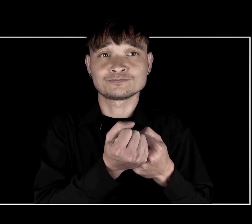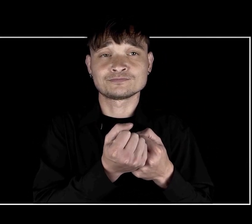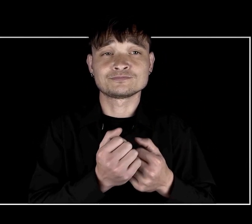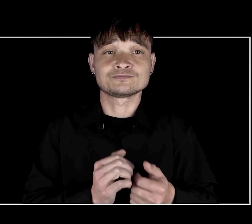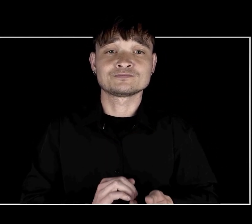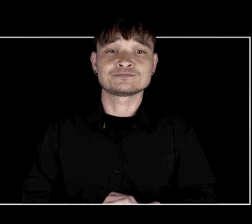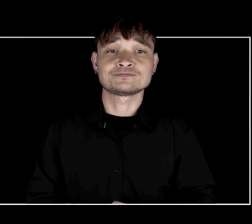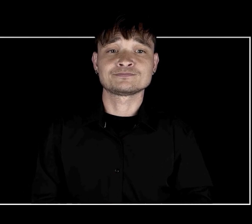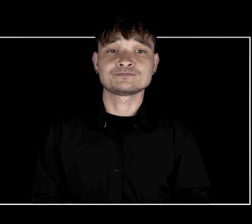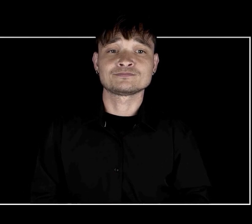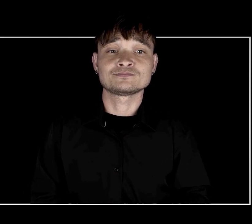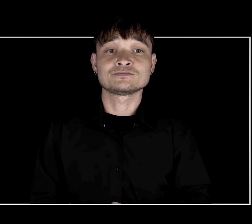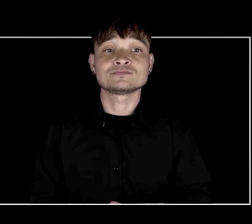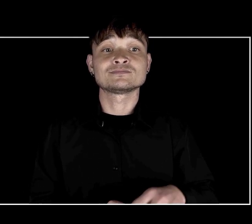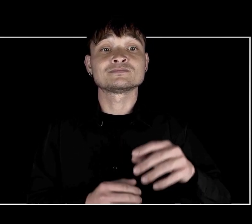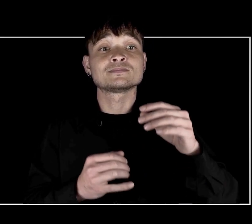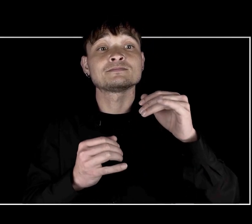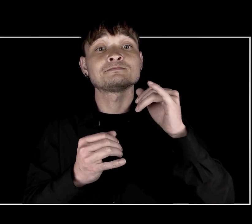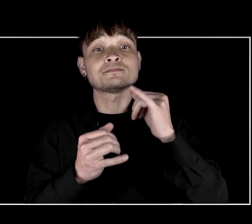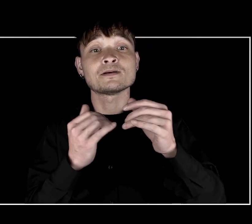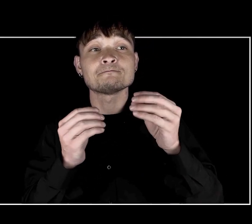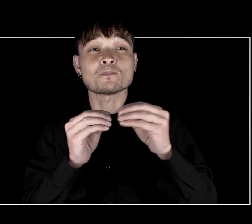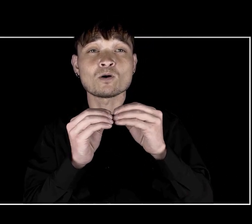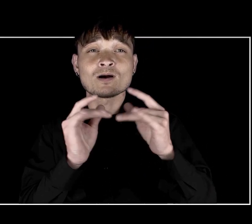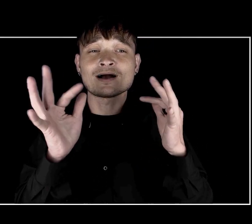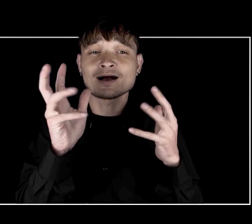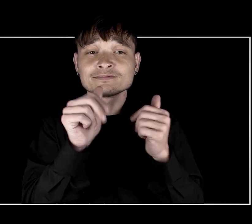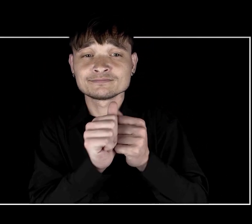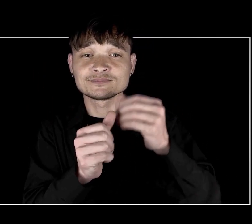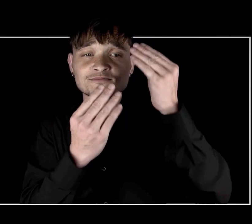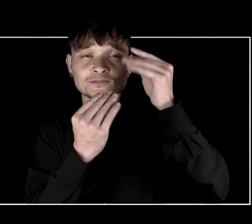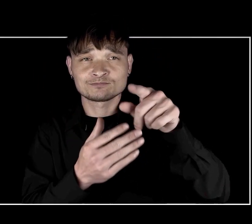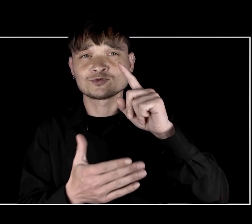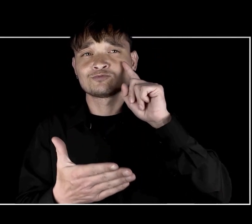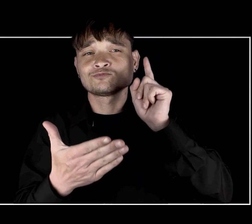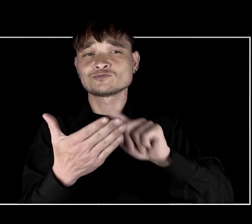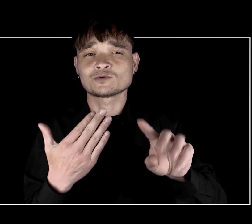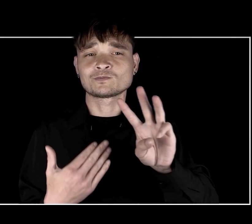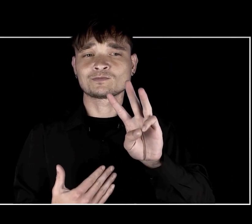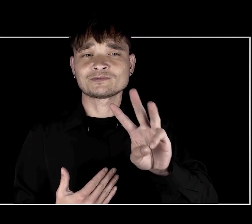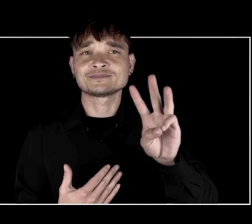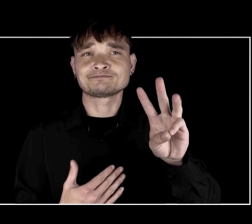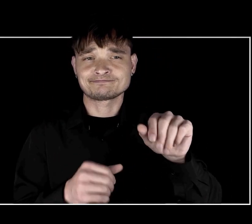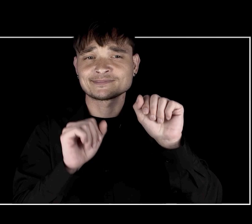For the latest and most accurate information, you should check this website.